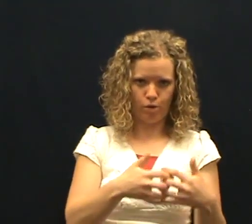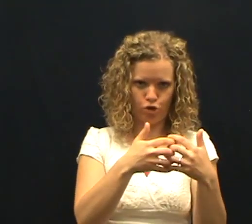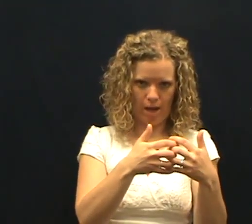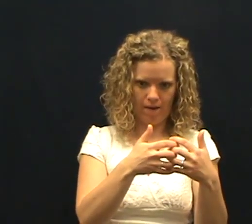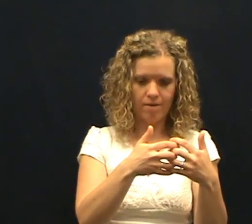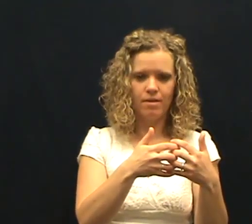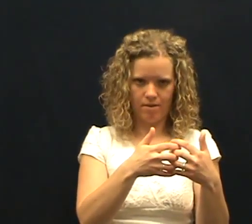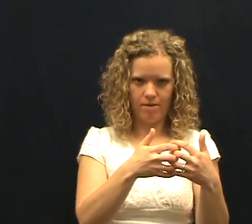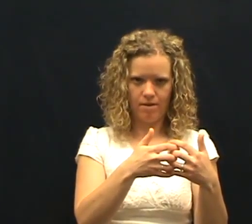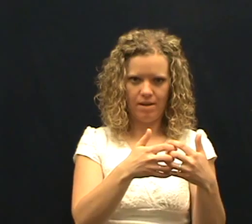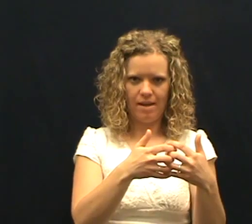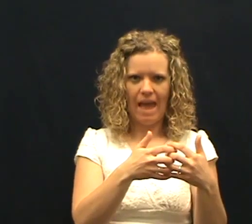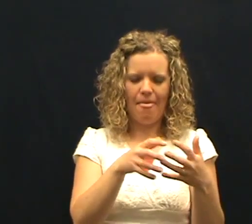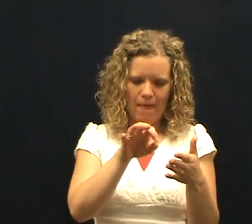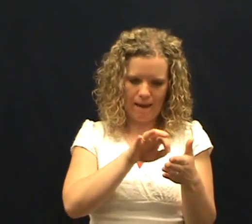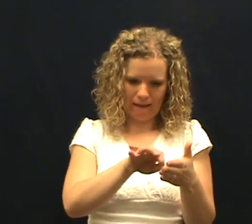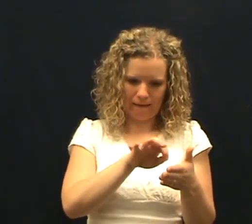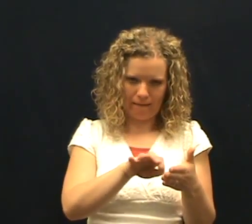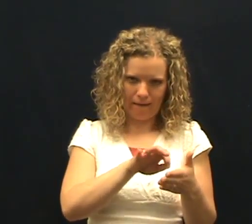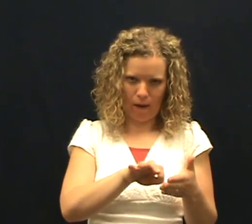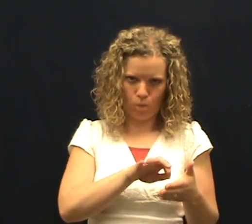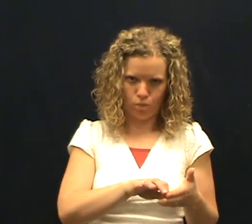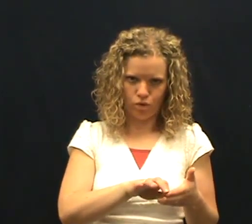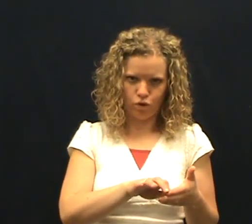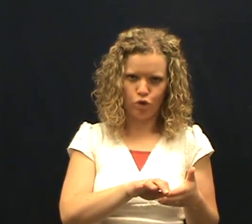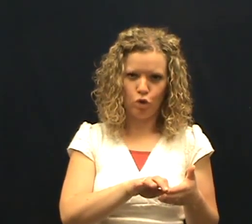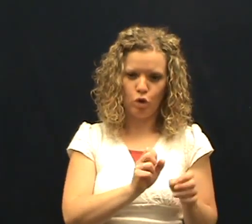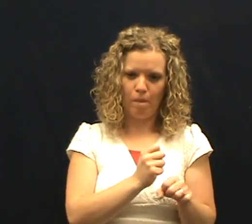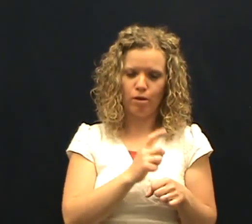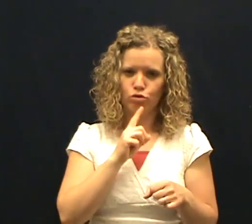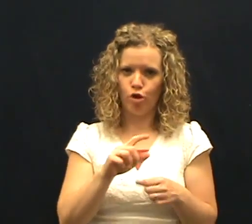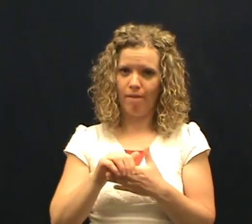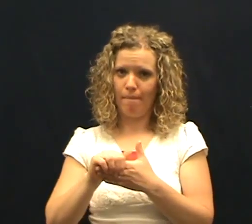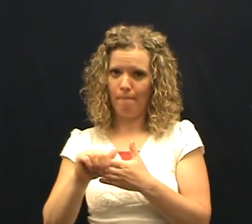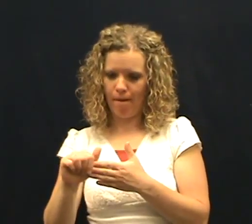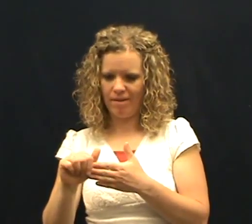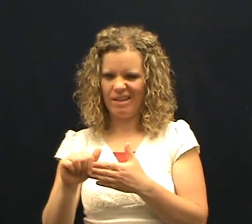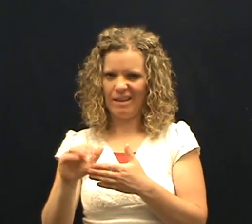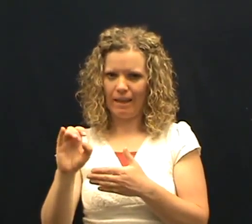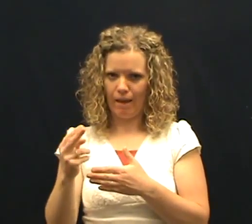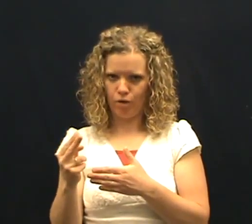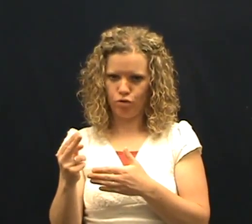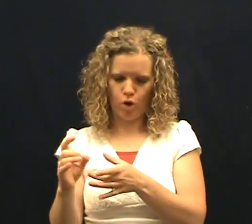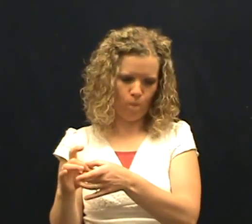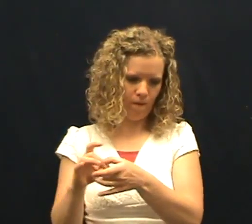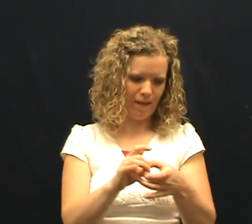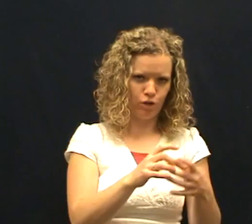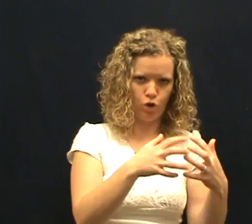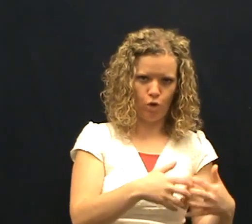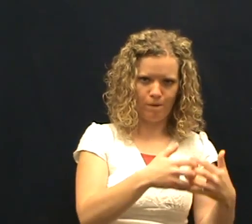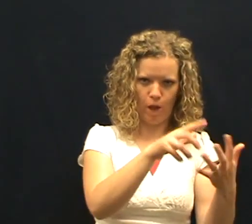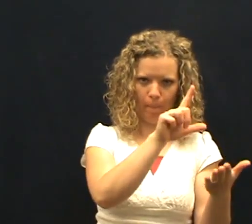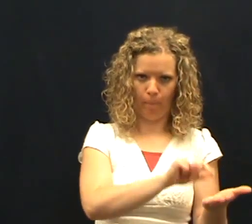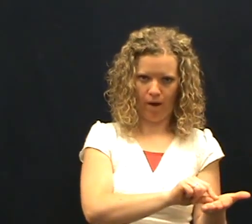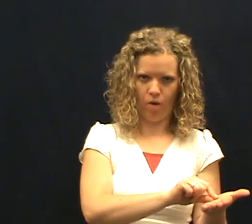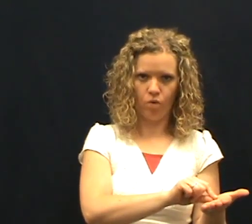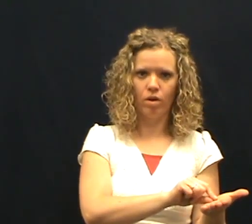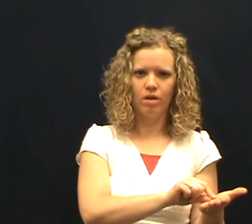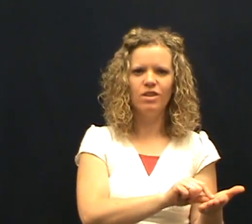into the accounting records, and so those sales amounts can be independently verified because you